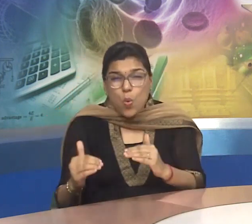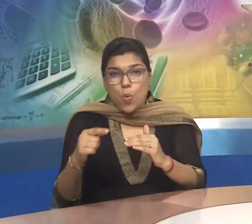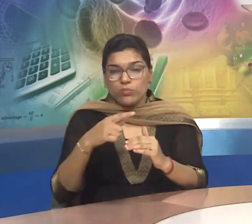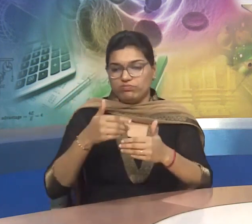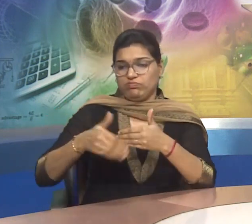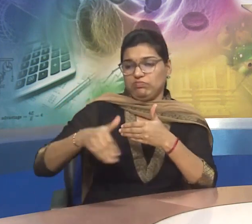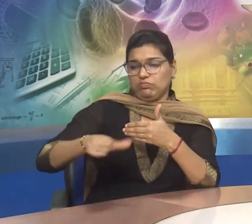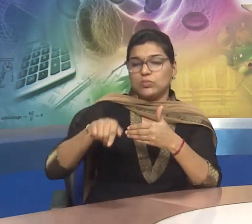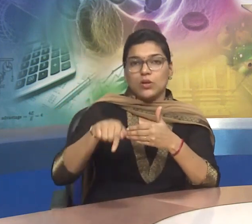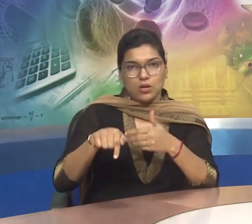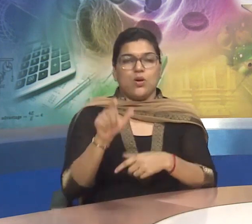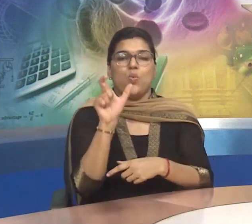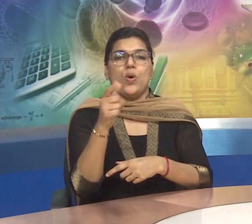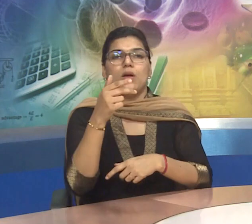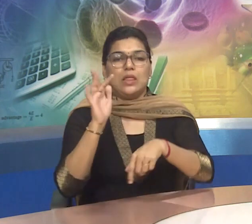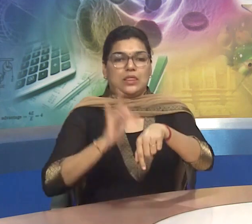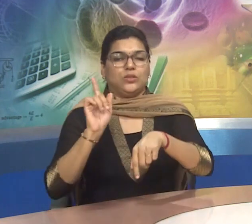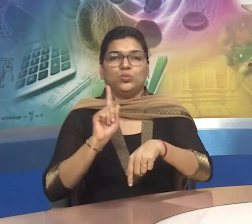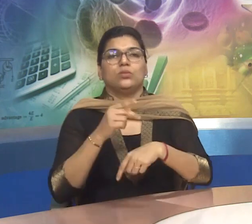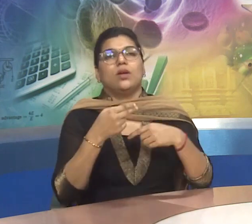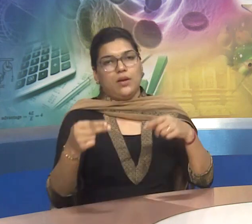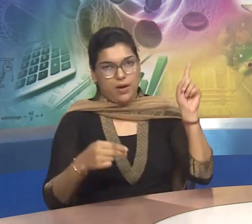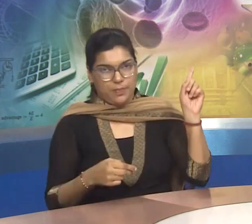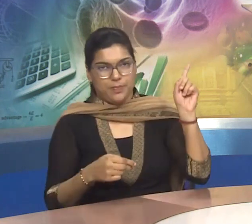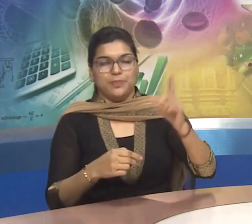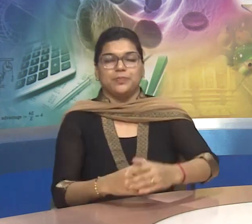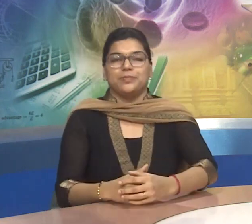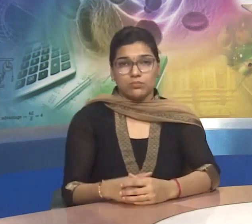them. So, that is known as untouchability.